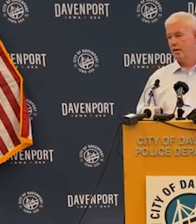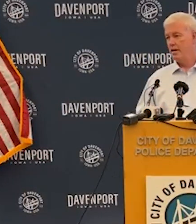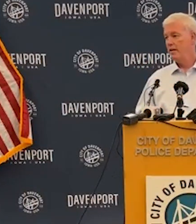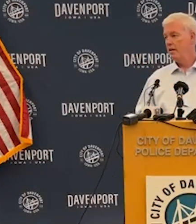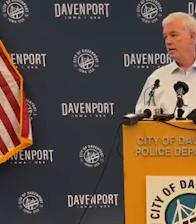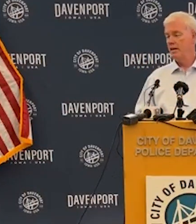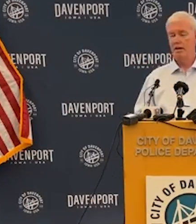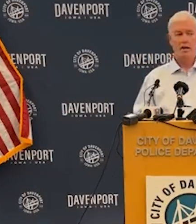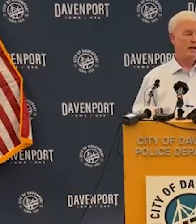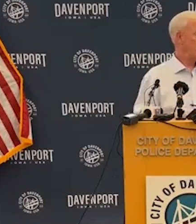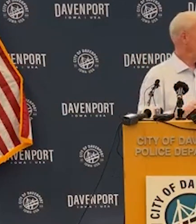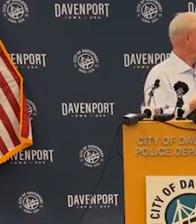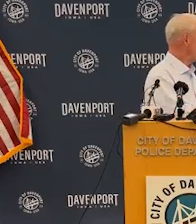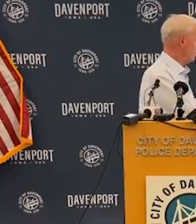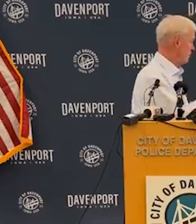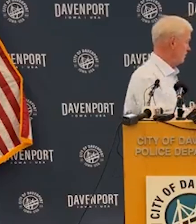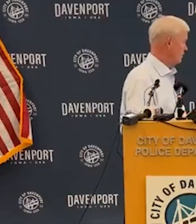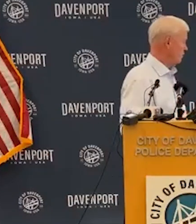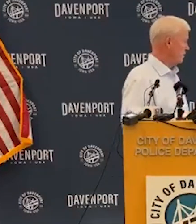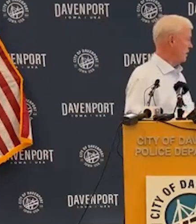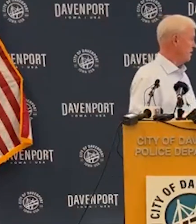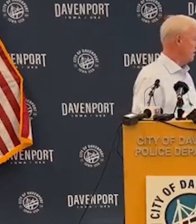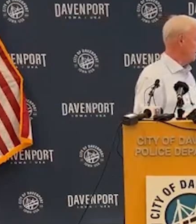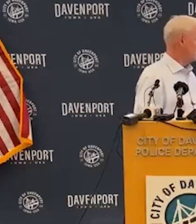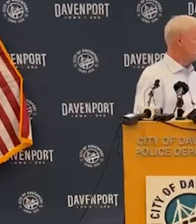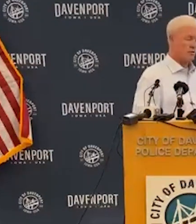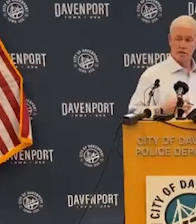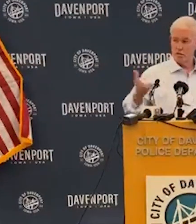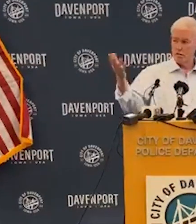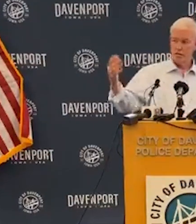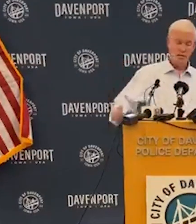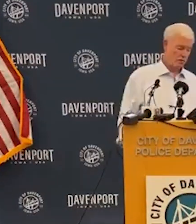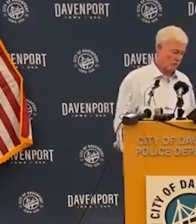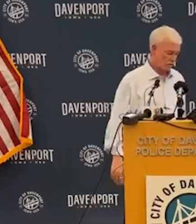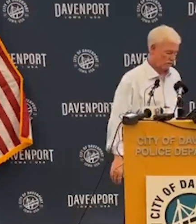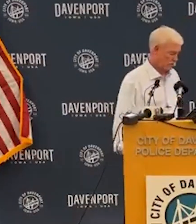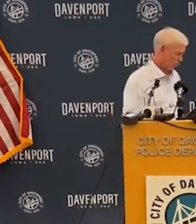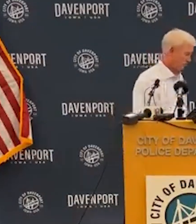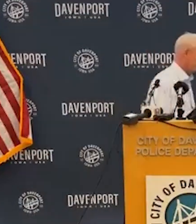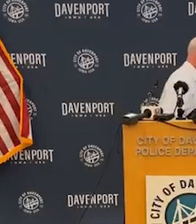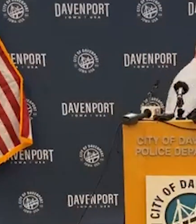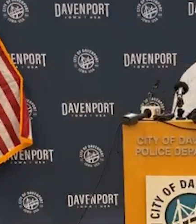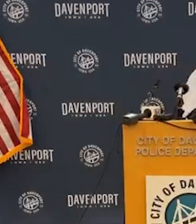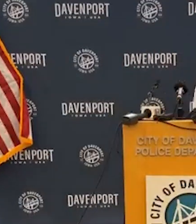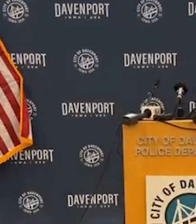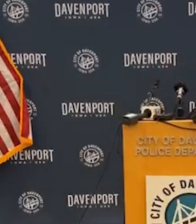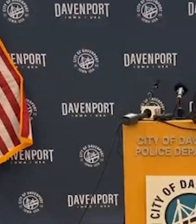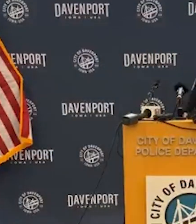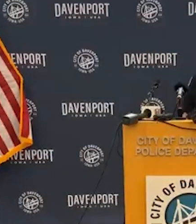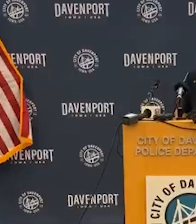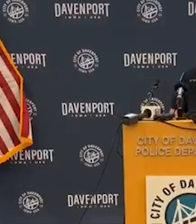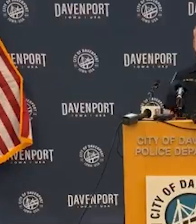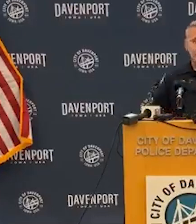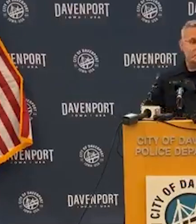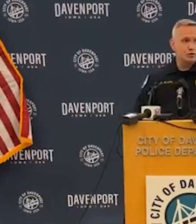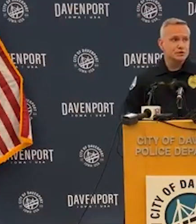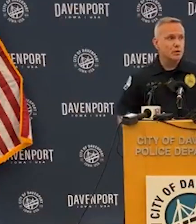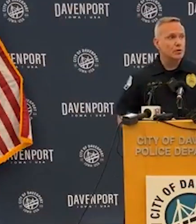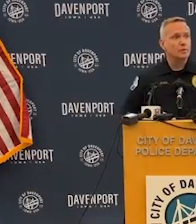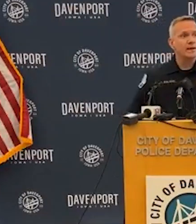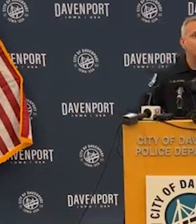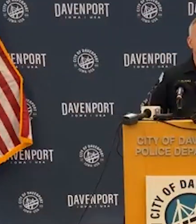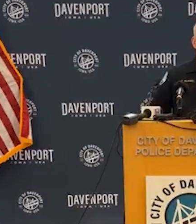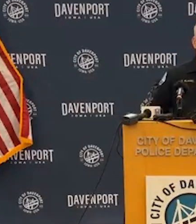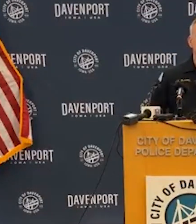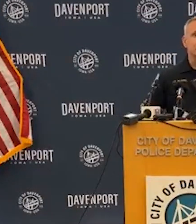for you today, and Chief, if you'd be kind enough to address one of those. Yeah. Thank you, Mayor. Again, for those of you who don't